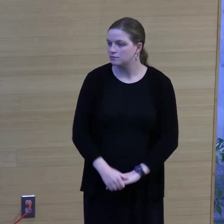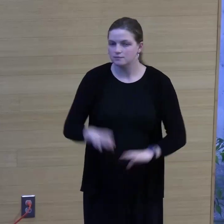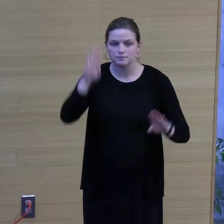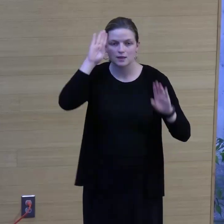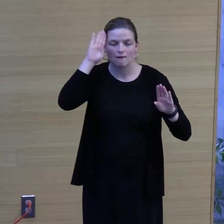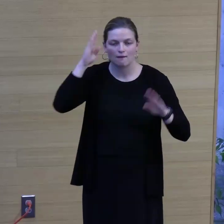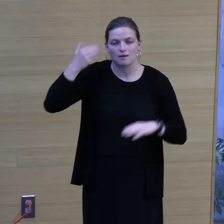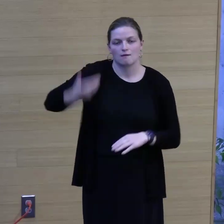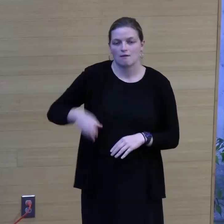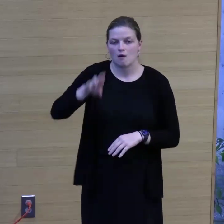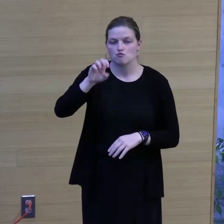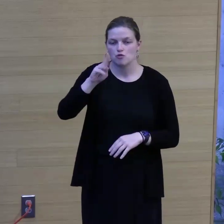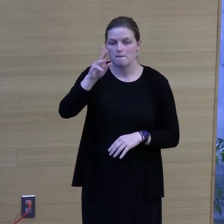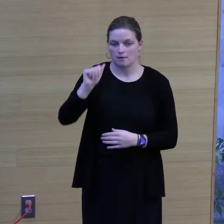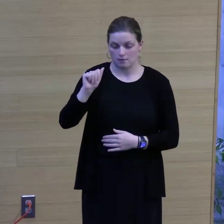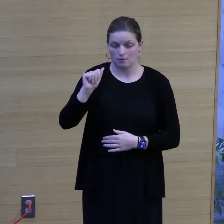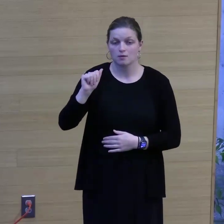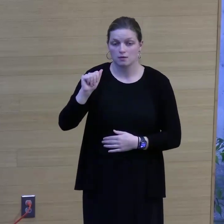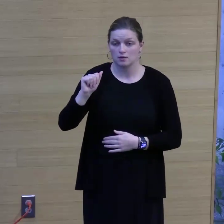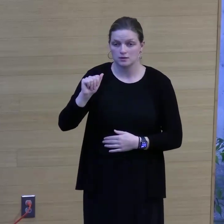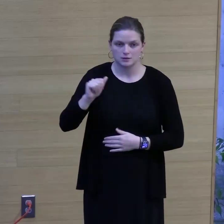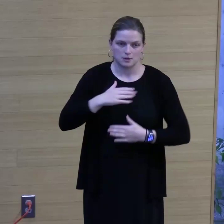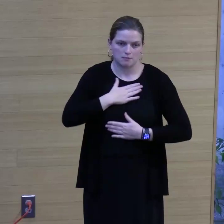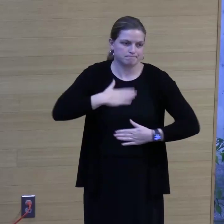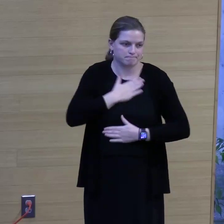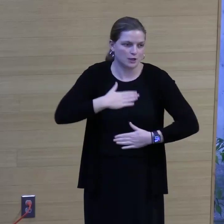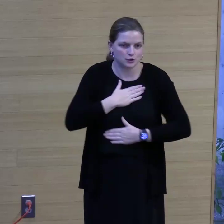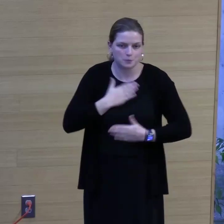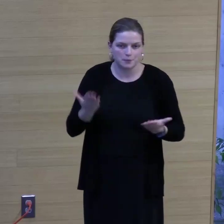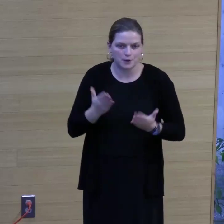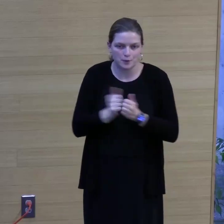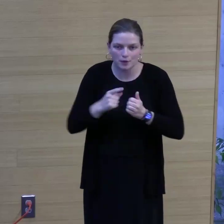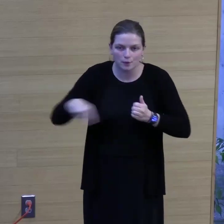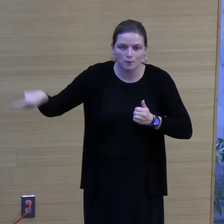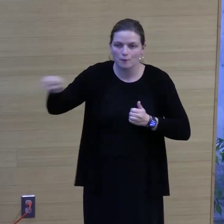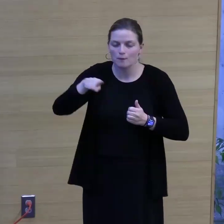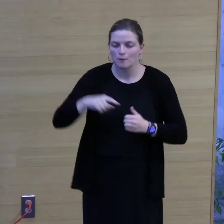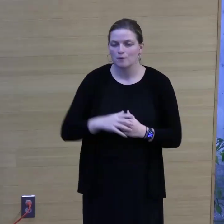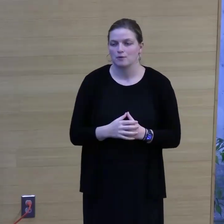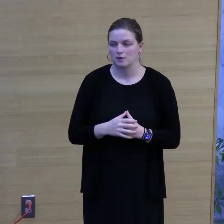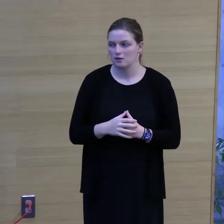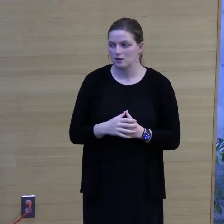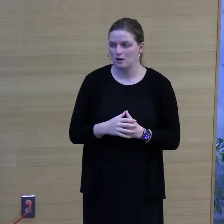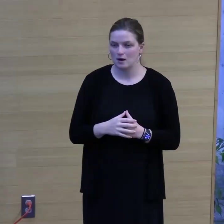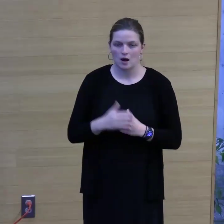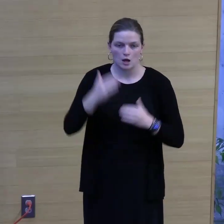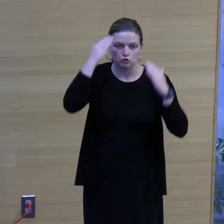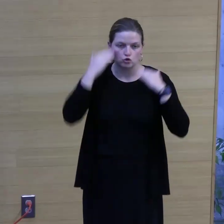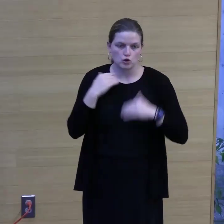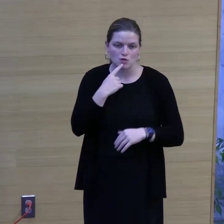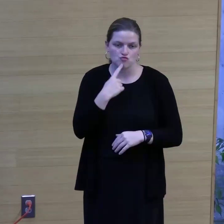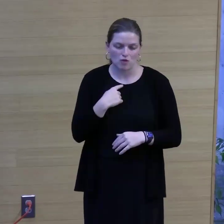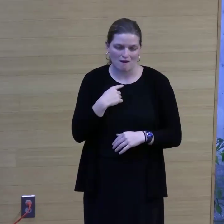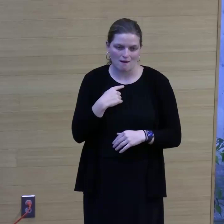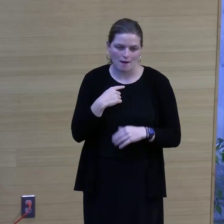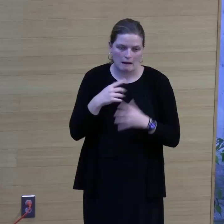Hi, my name is Rebecca Coakley. It is my pleasure to be here with all of you tonight. I have shoulder-length red and